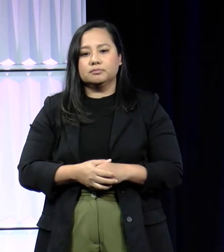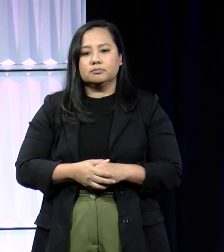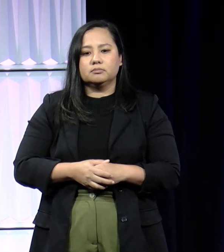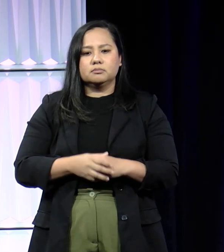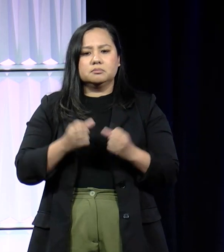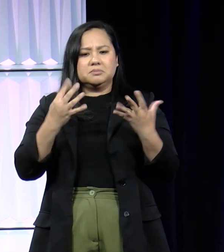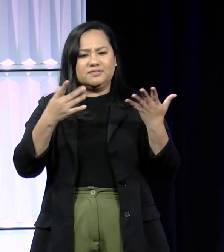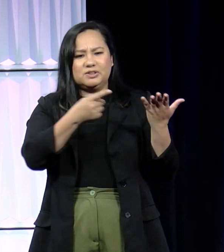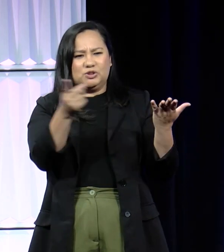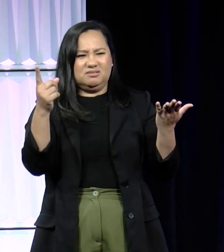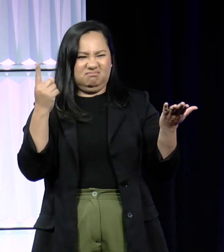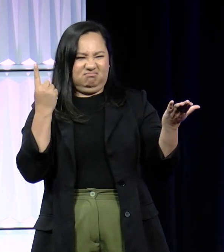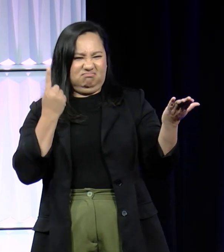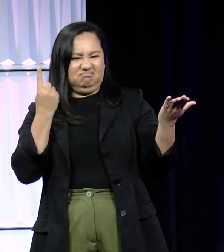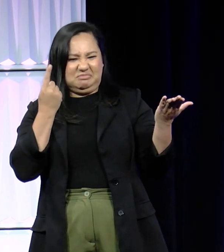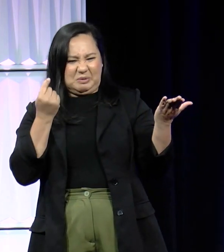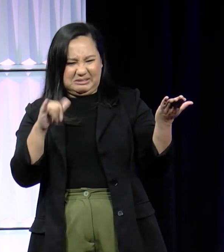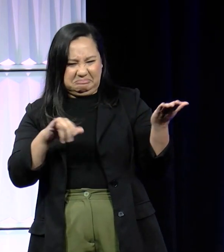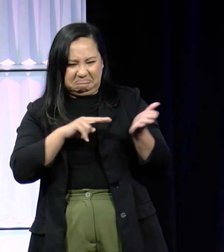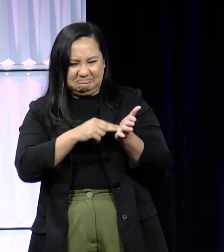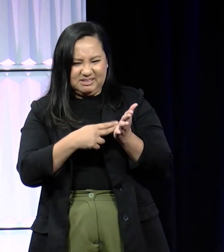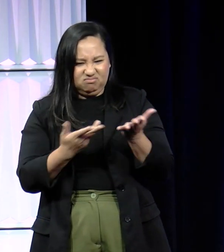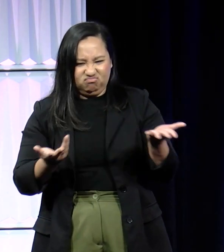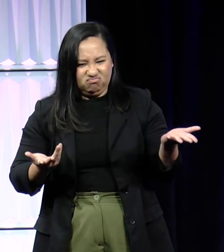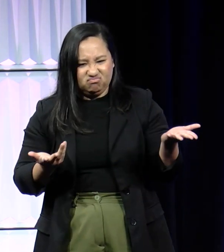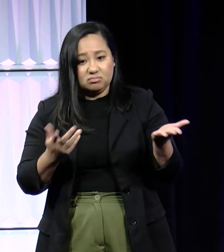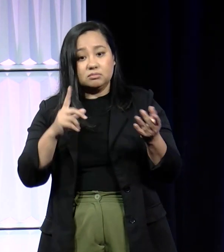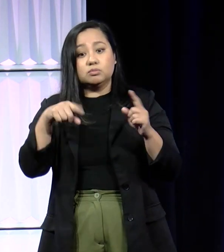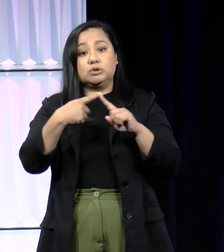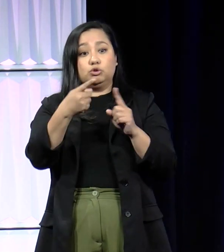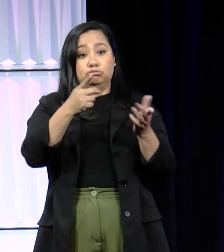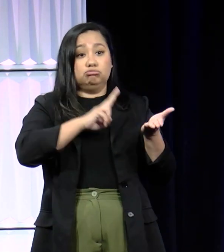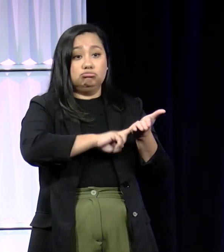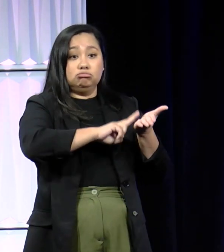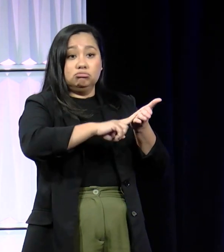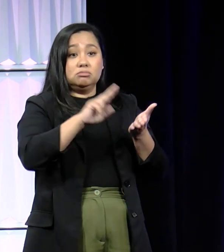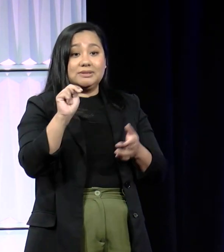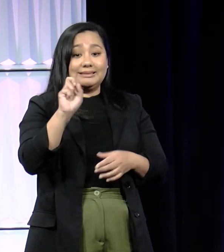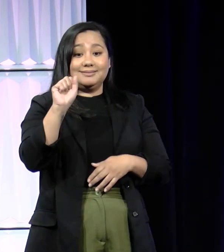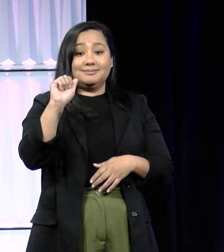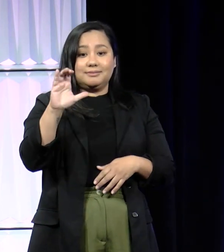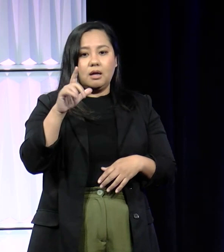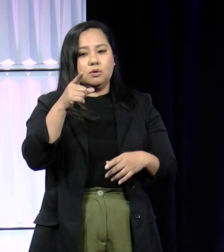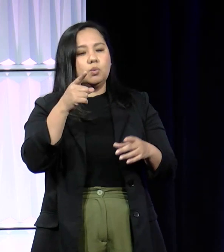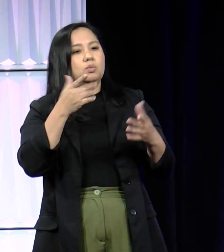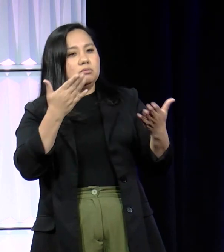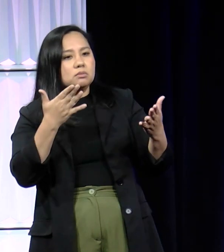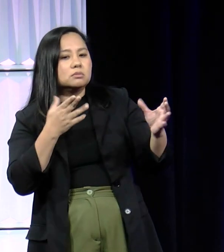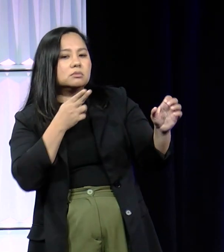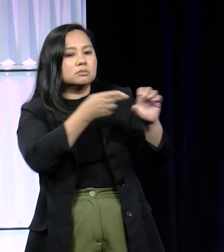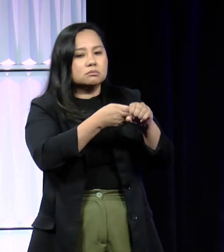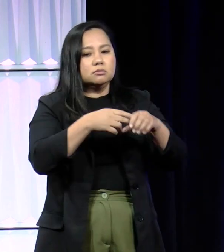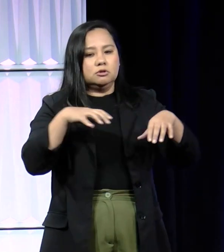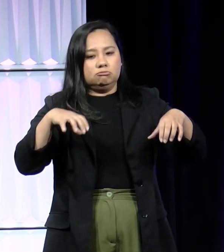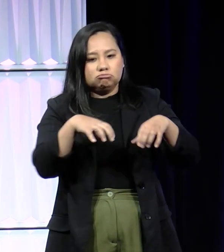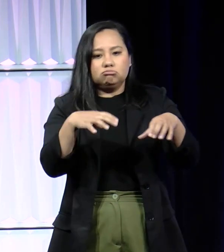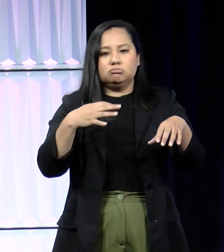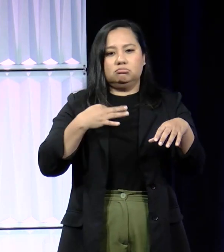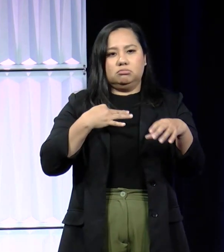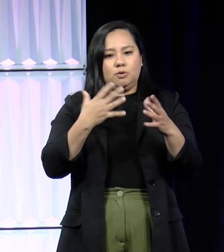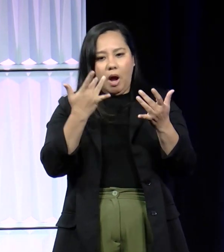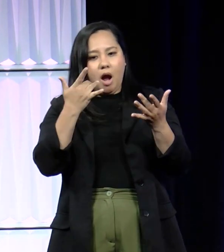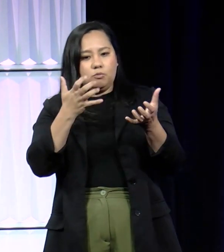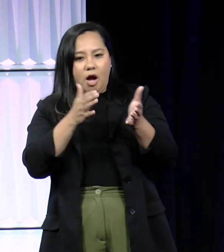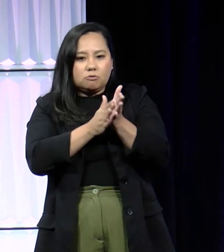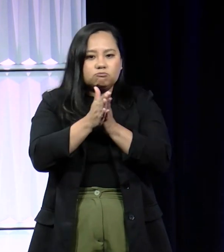mean? When you registered for NSAC, you joined a call to fearlessly pursue a world free